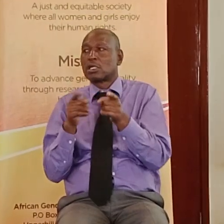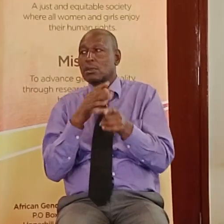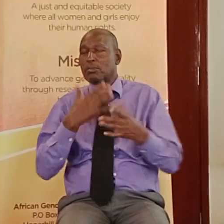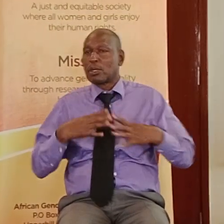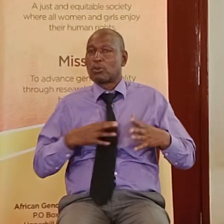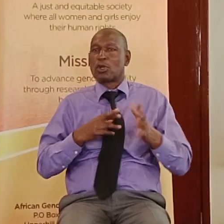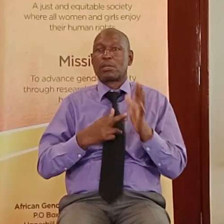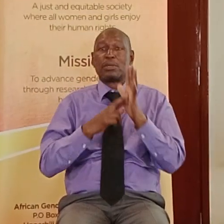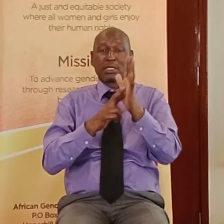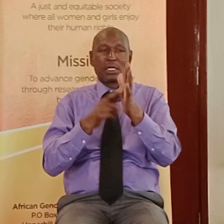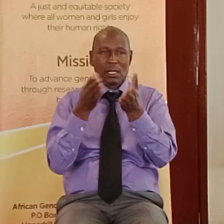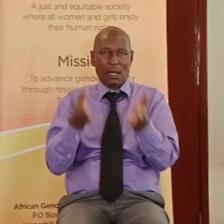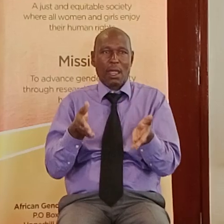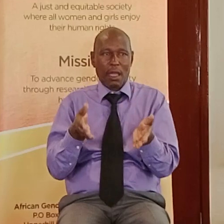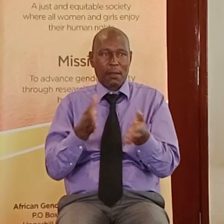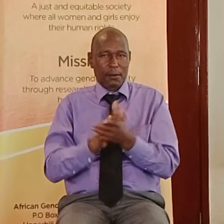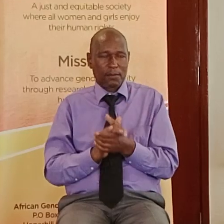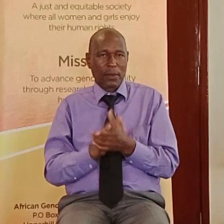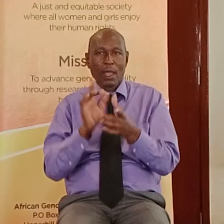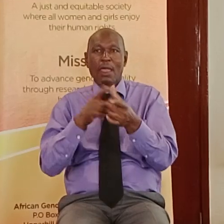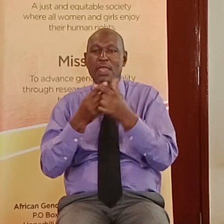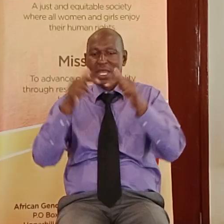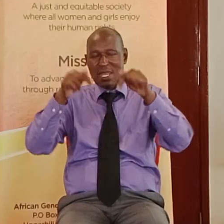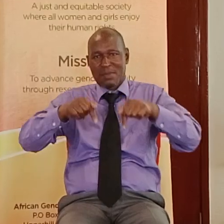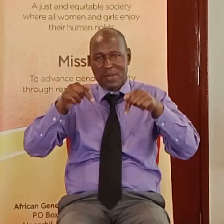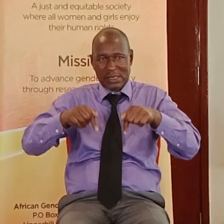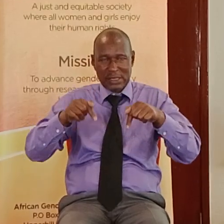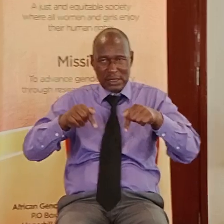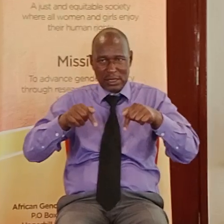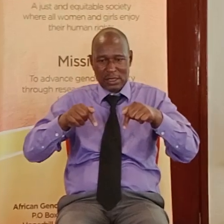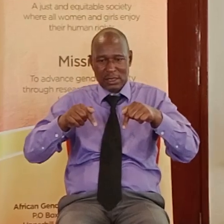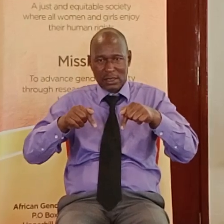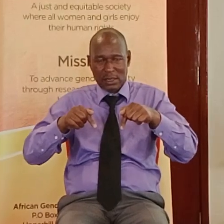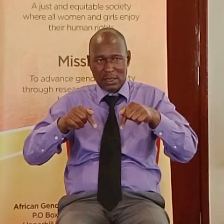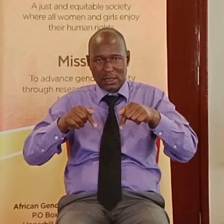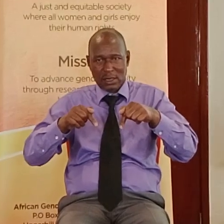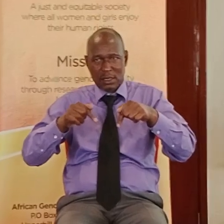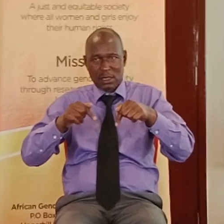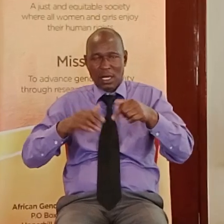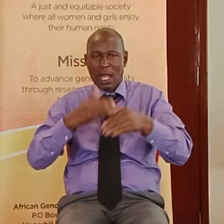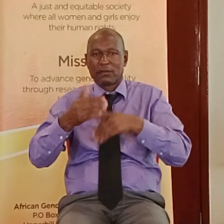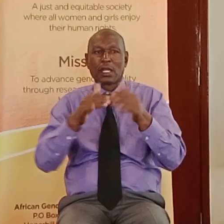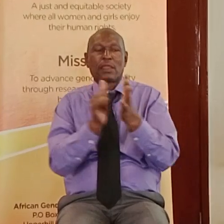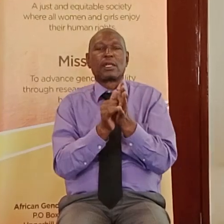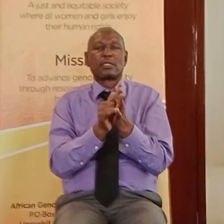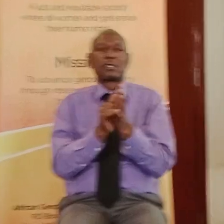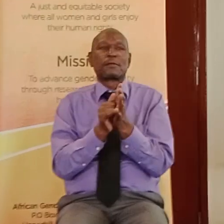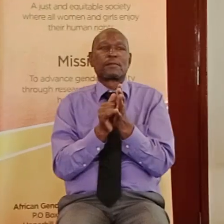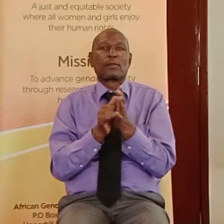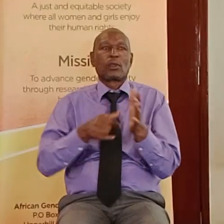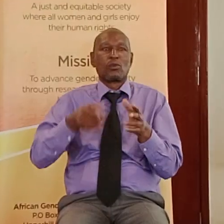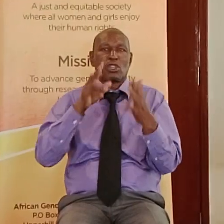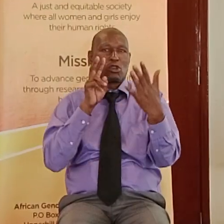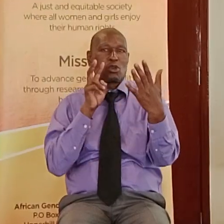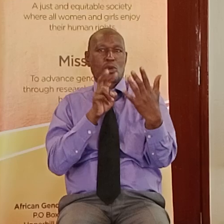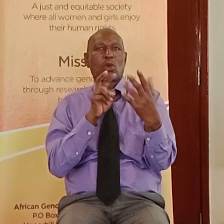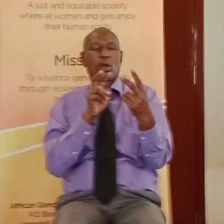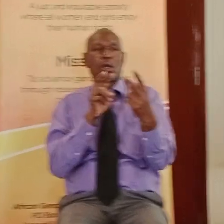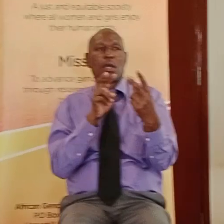represented here. Then immediately or within that space, we will look at the objectives and the